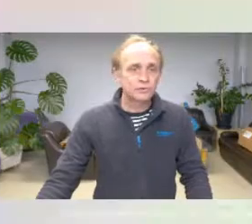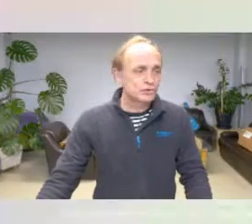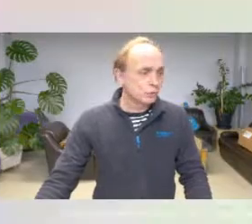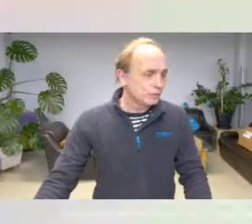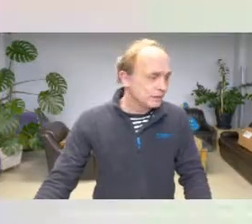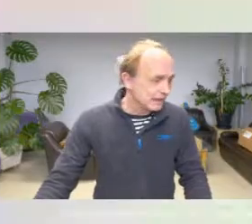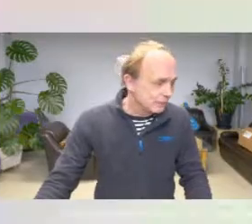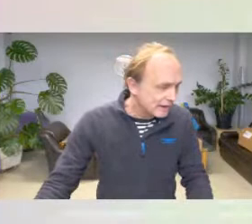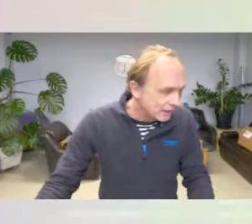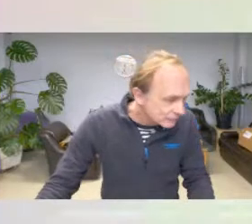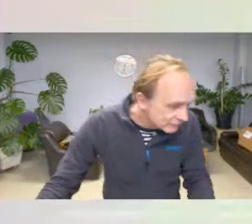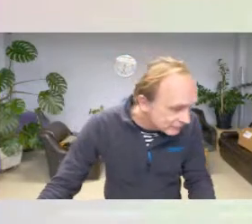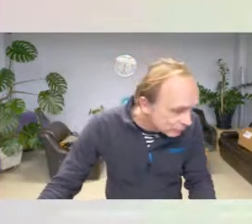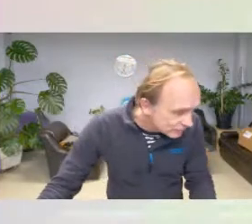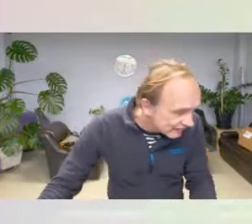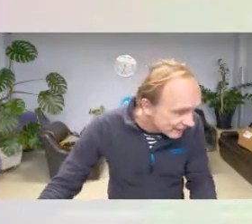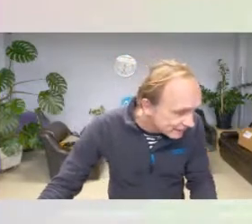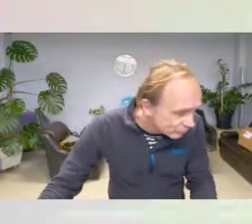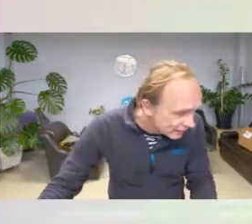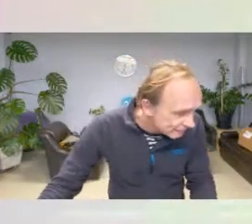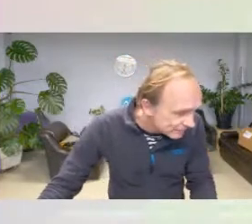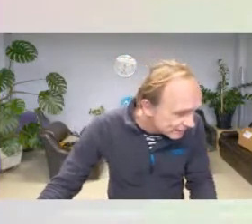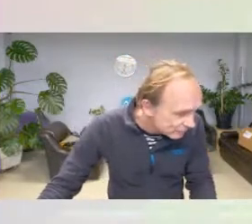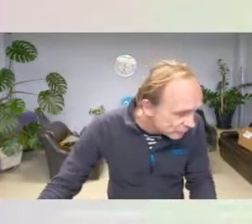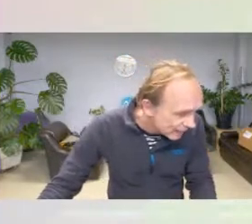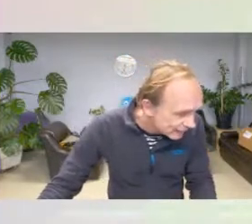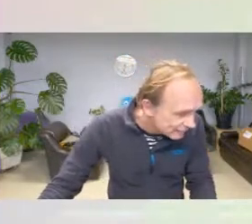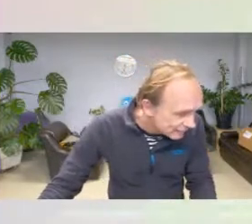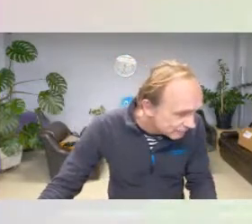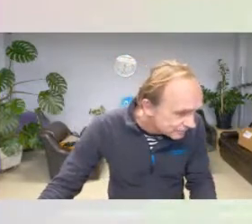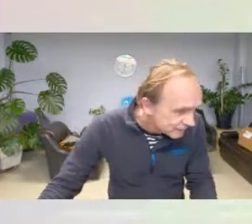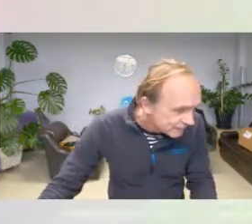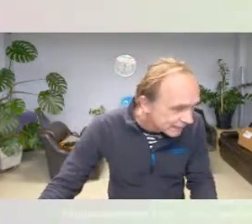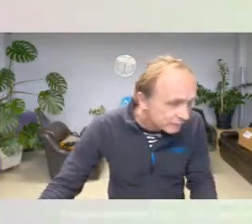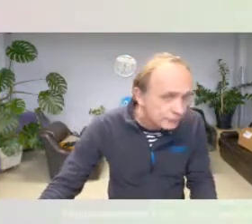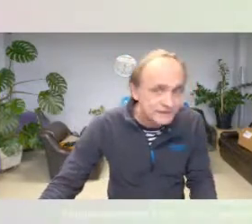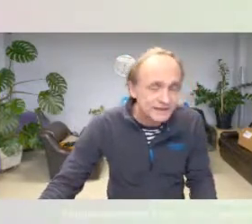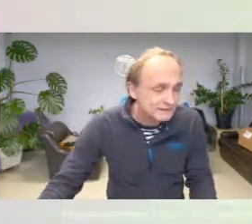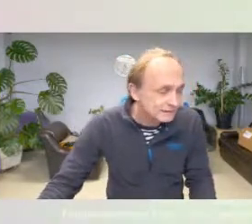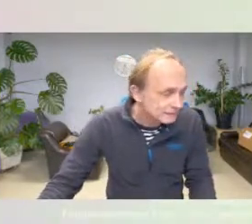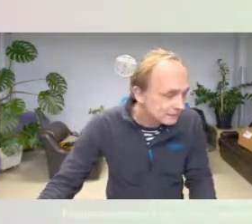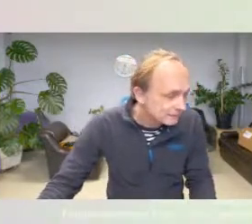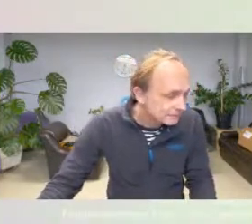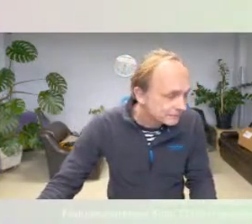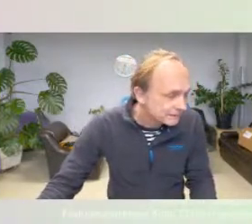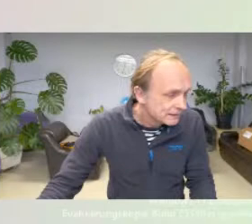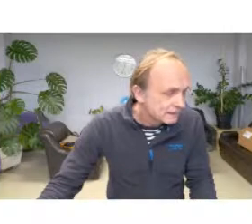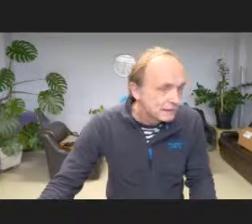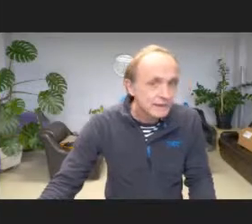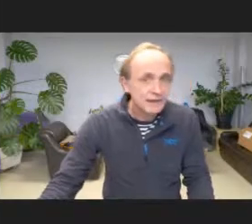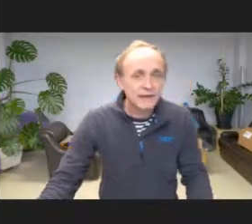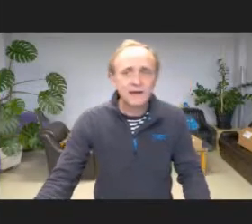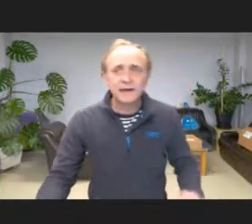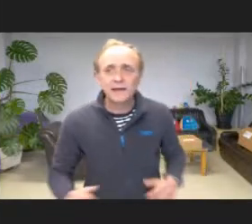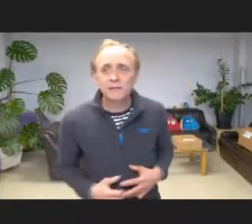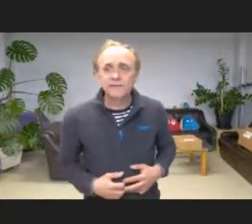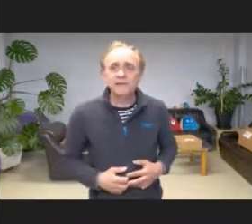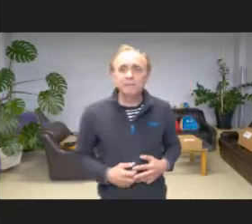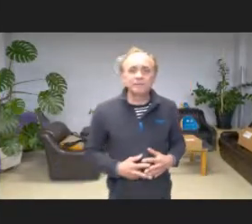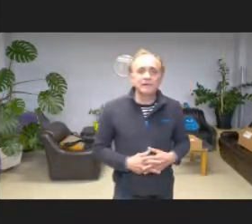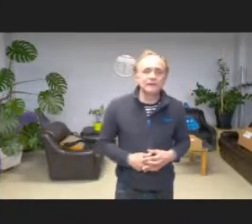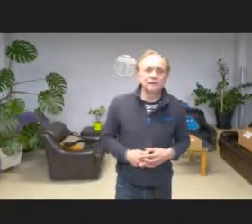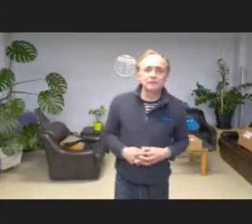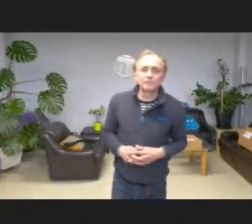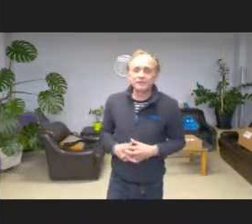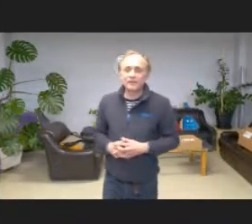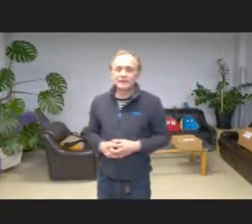I want to show you now how this looks like in reality, and for that I have a